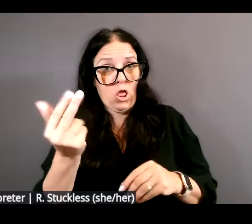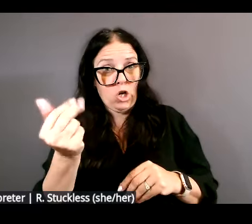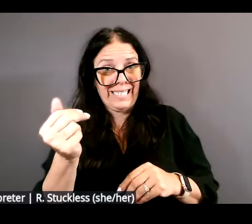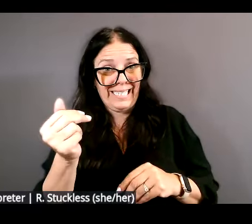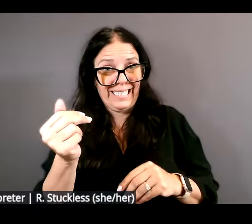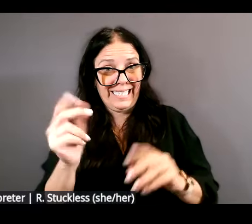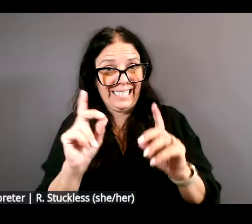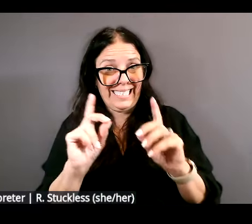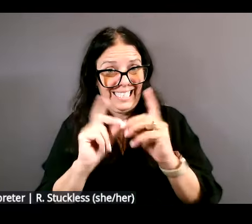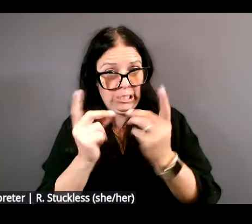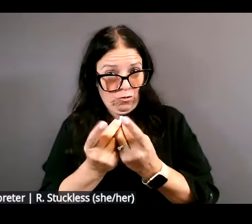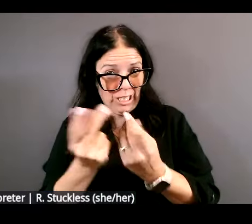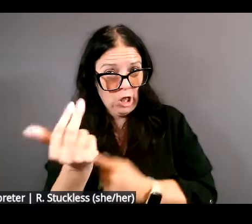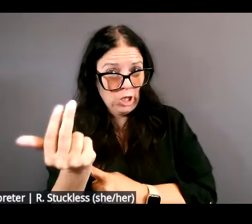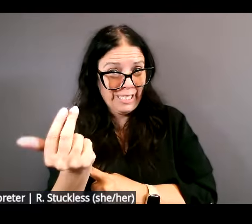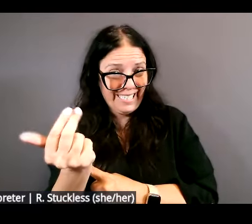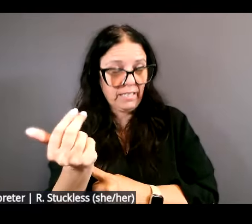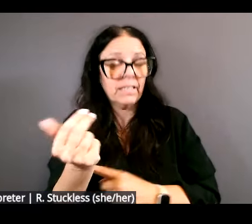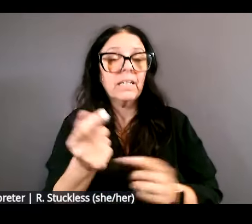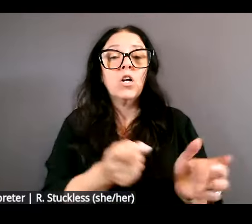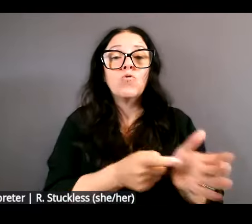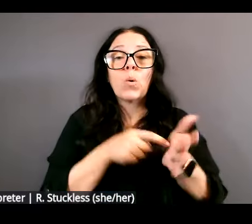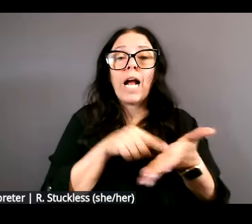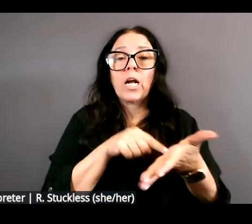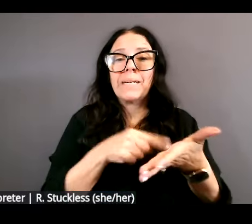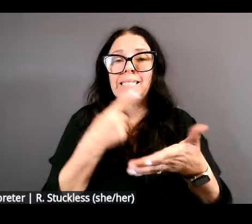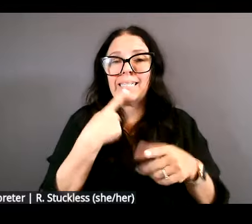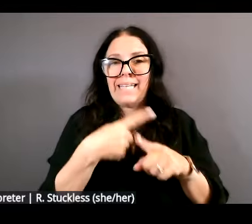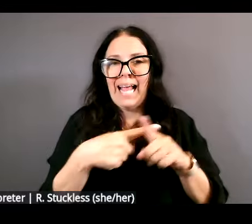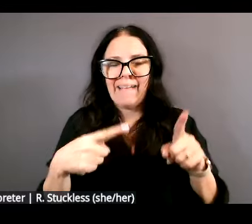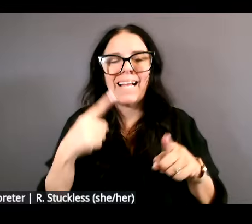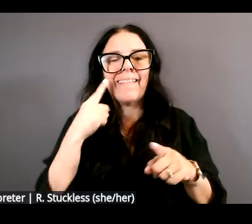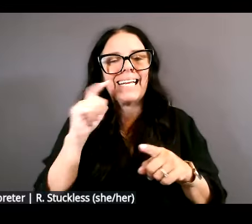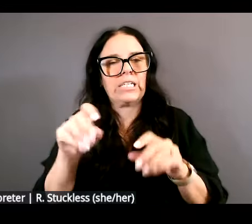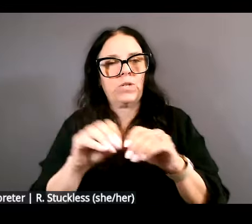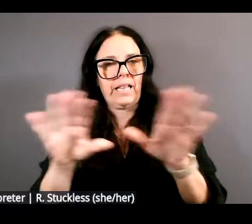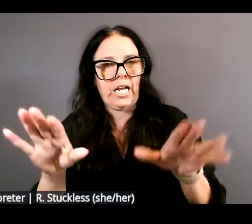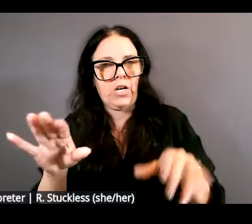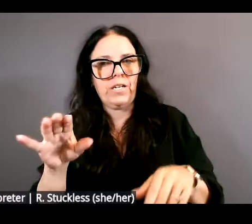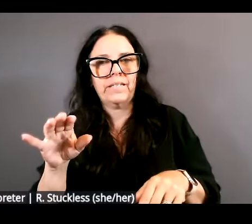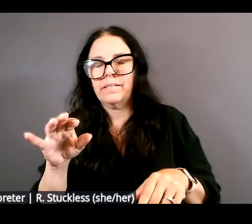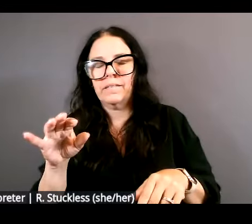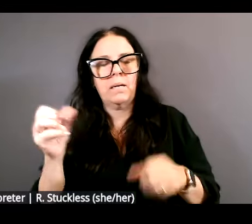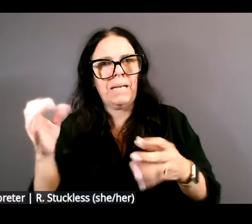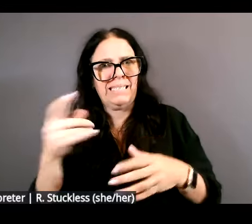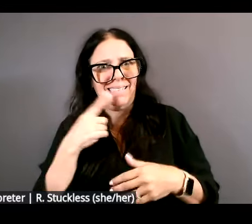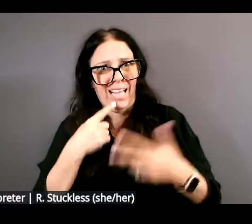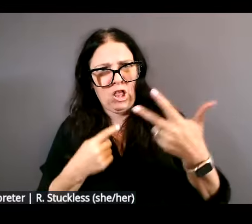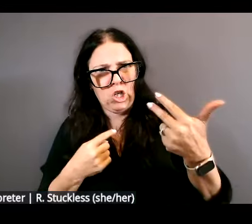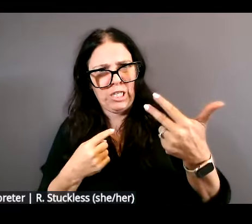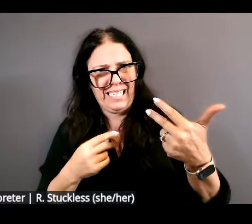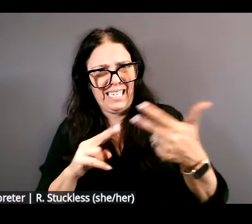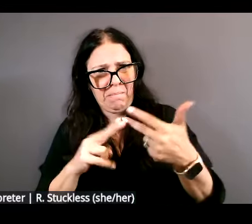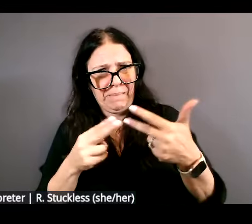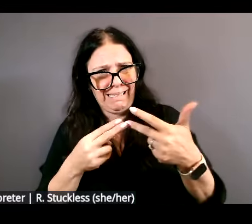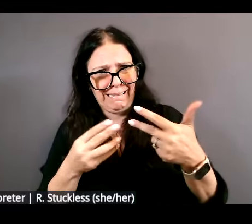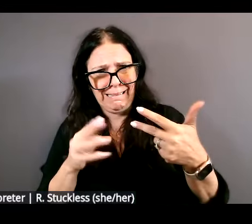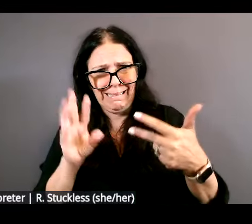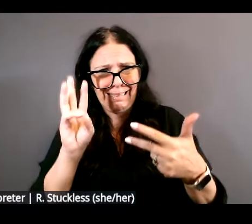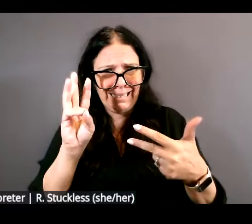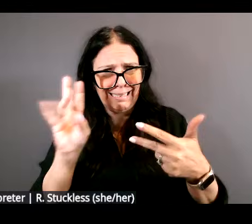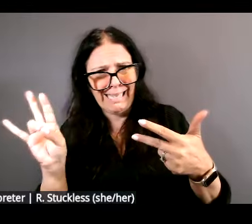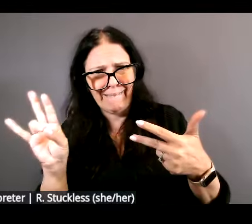in that aspect to say if we have an odd number of congressional districts, it's a question I've got multiple times. So I always say go on the safe side, but